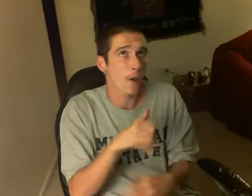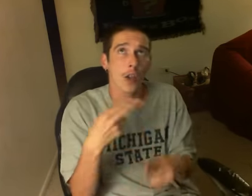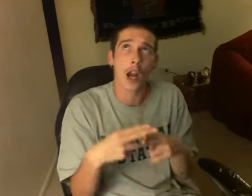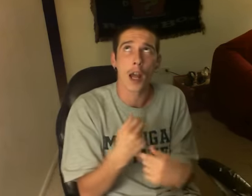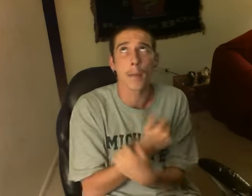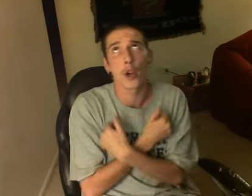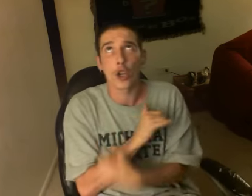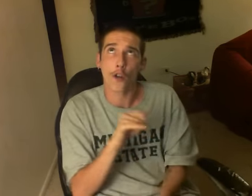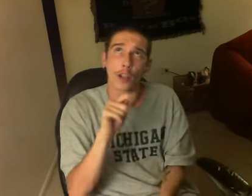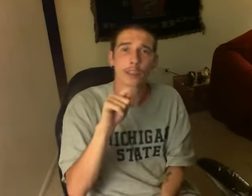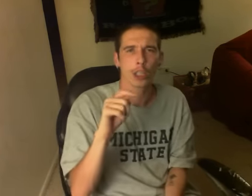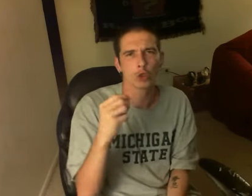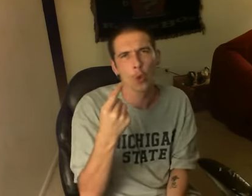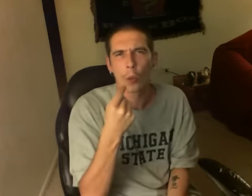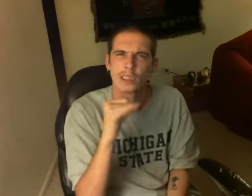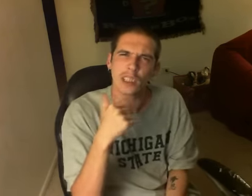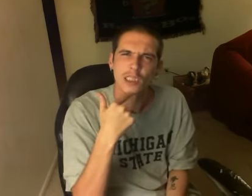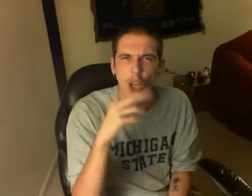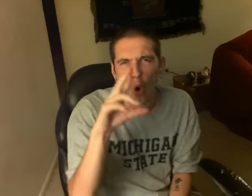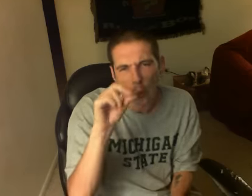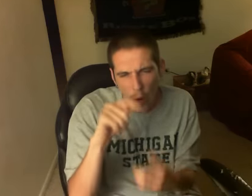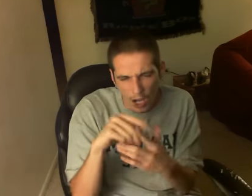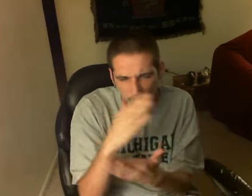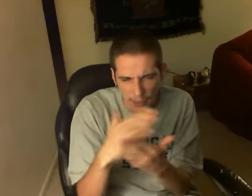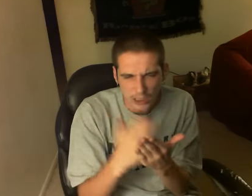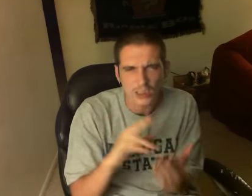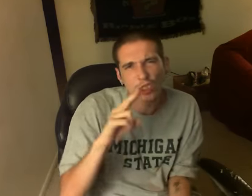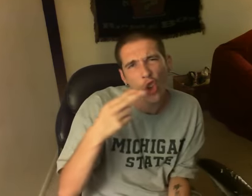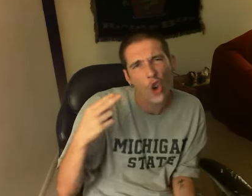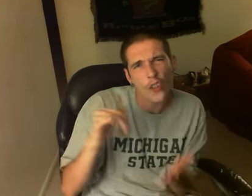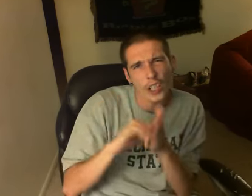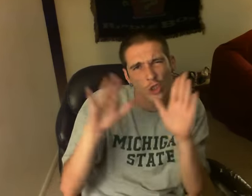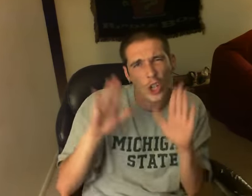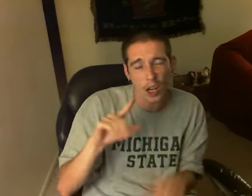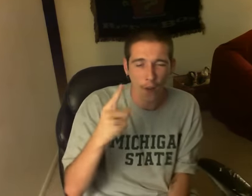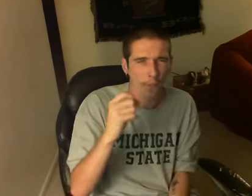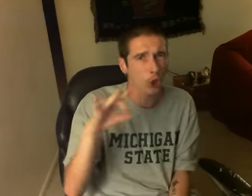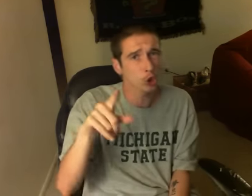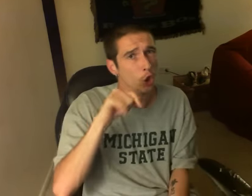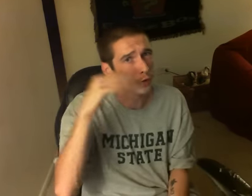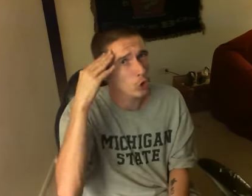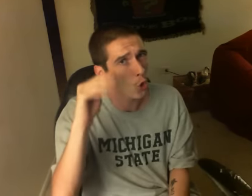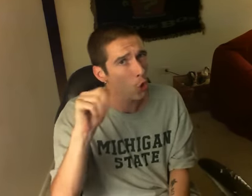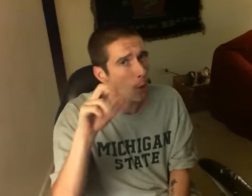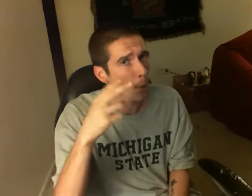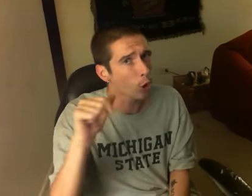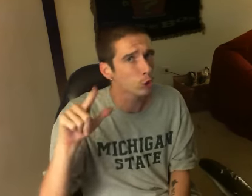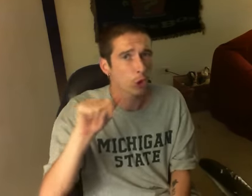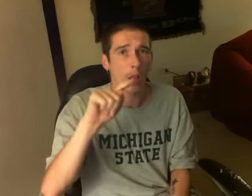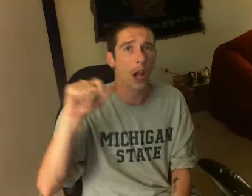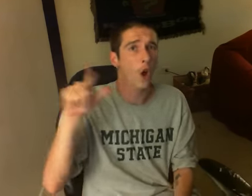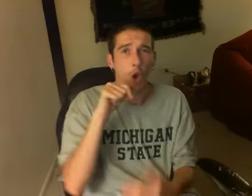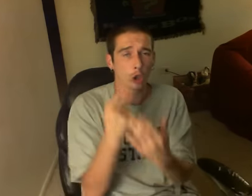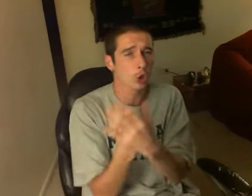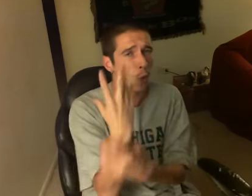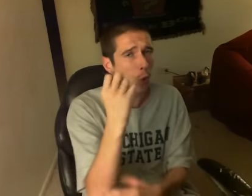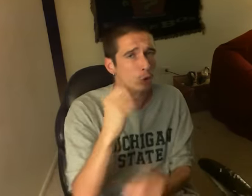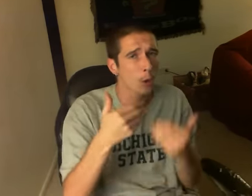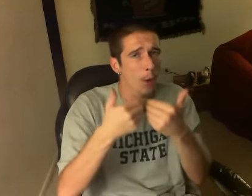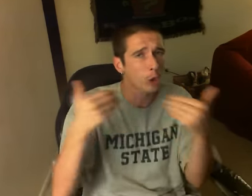Haley Jade, I love that name. Love that tattoo, what's that say? Rotten pieces, that's great. First off, you don't know Marshall at all,